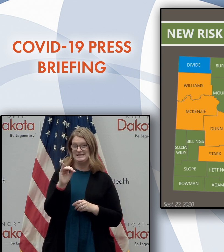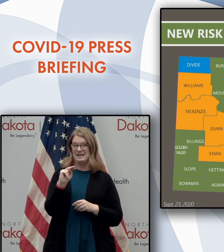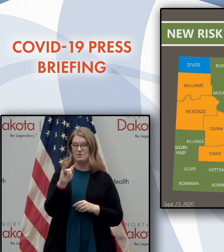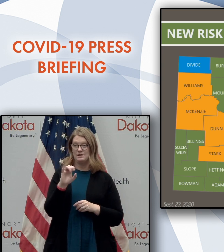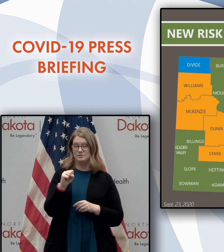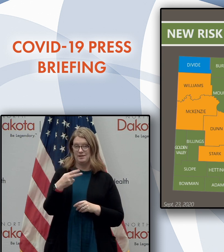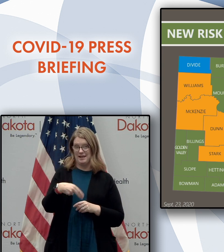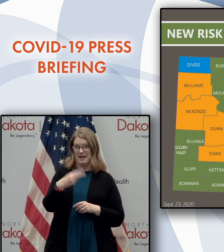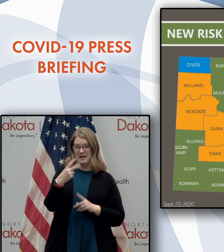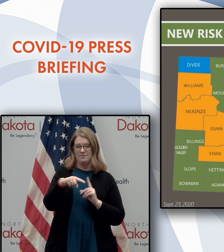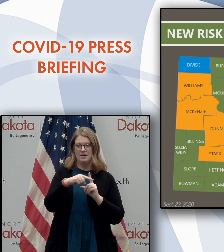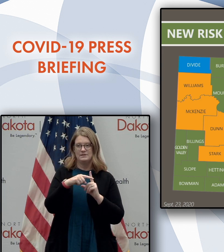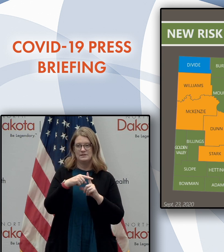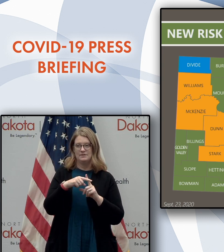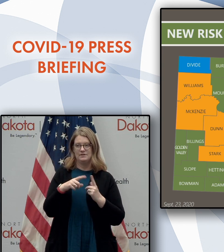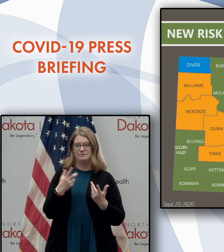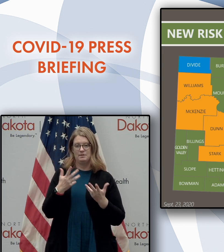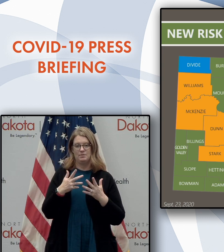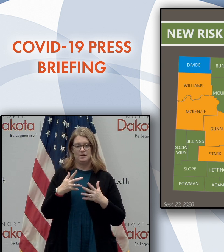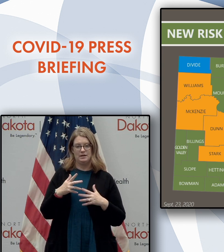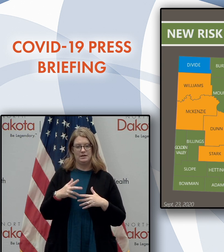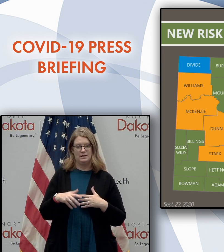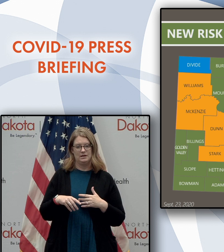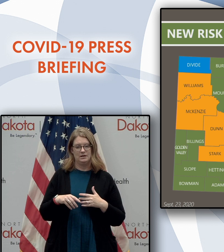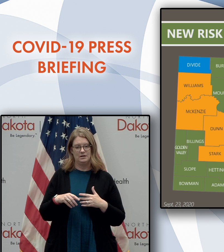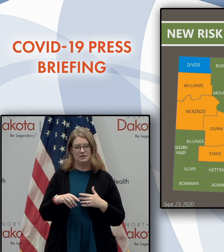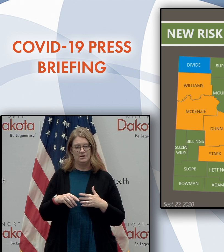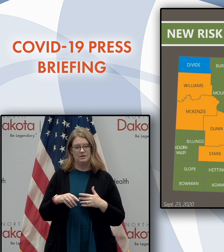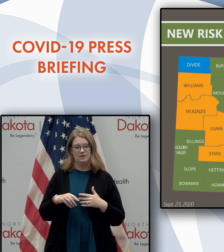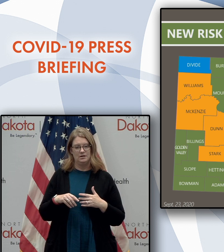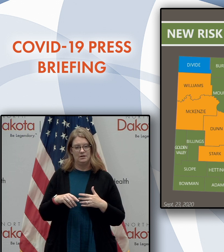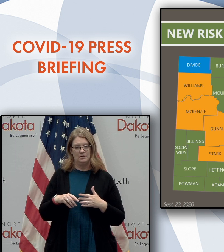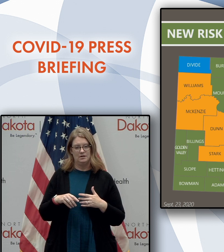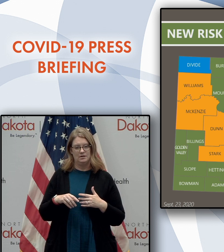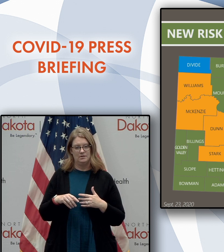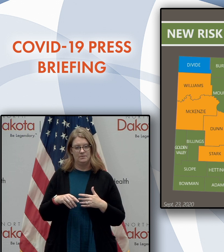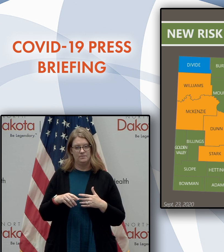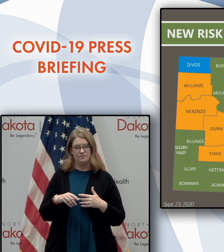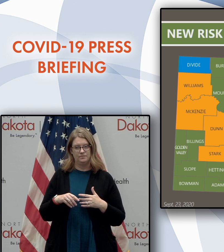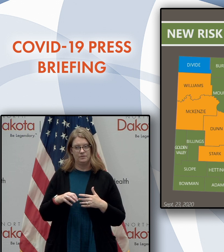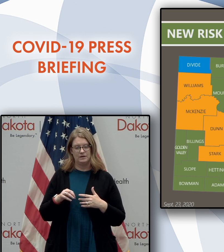And maybe we can pull that slide up again, the ones that have